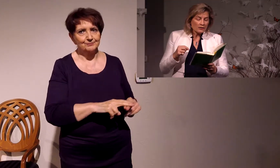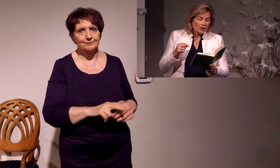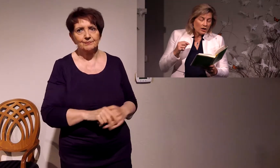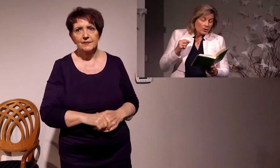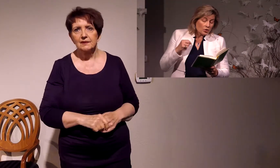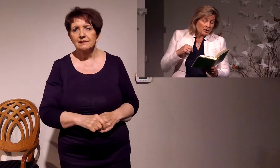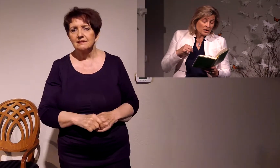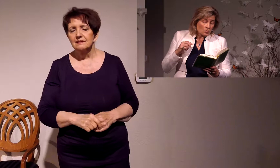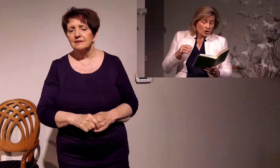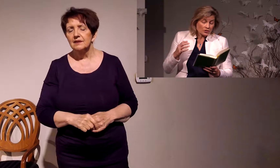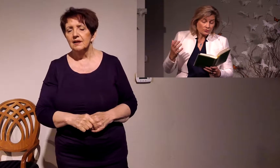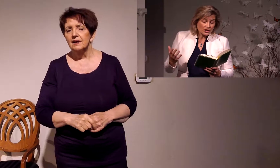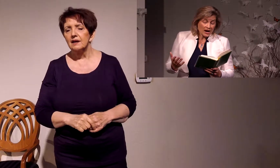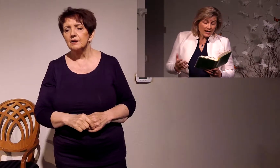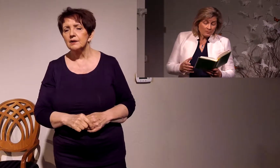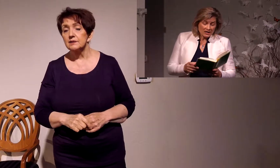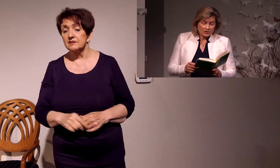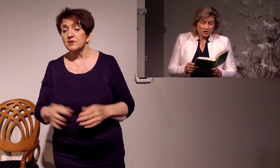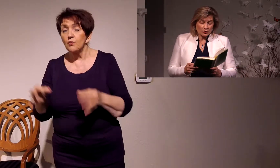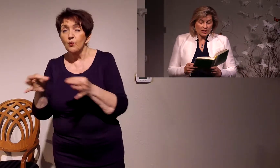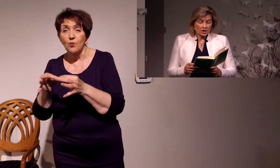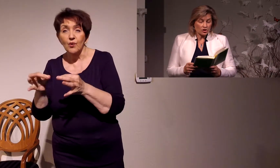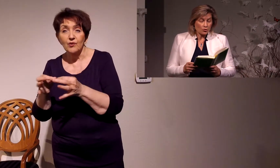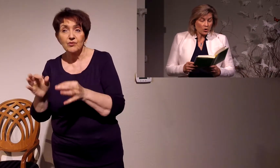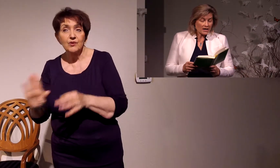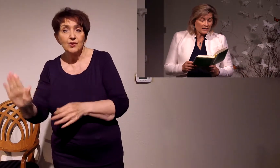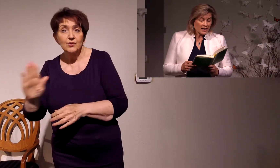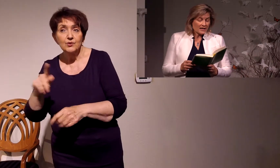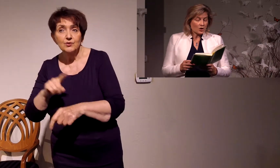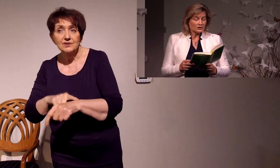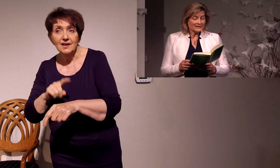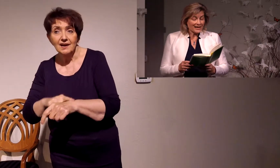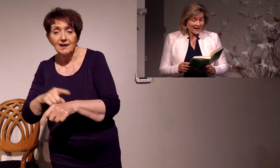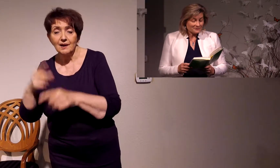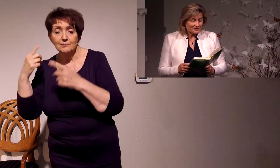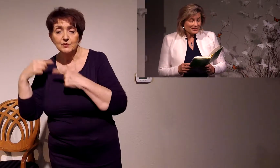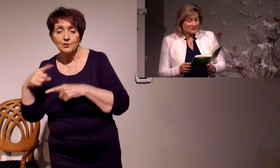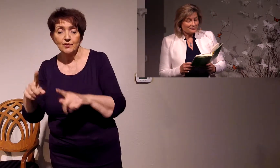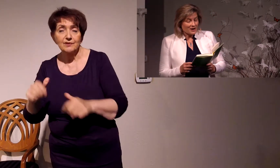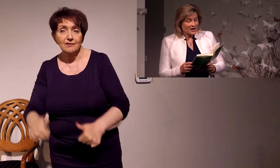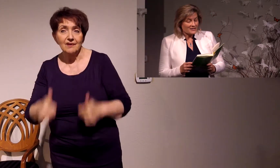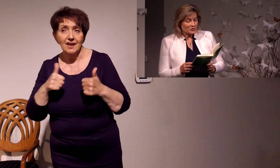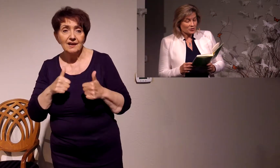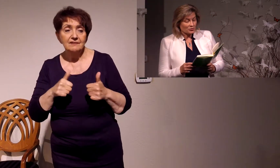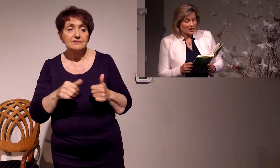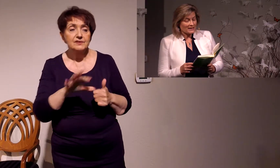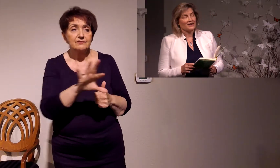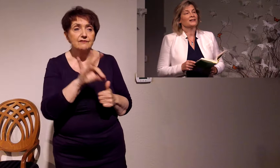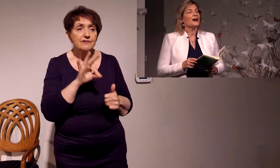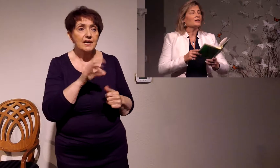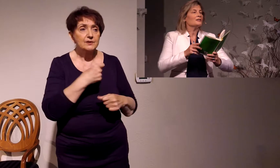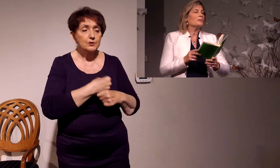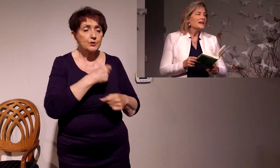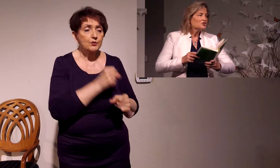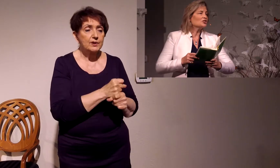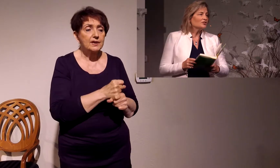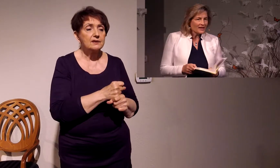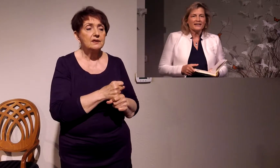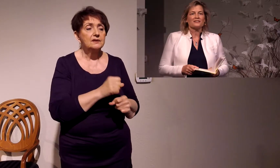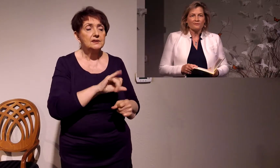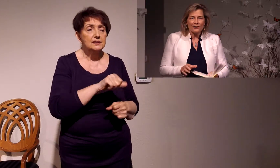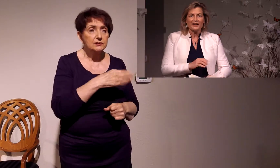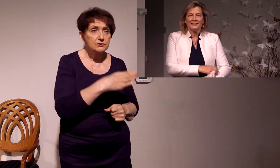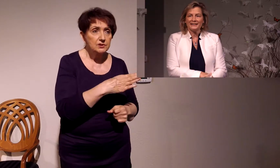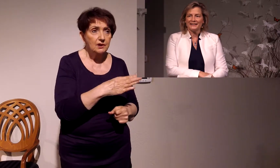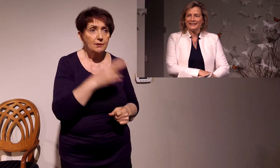Well, would it be worth your time during your one and only life to find or create an occupation